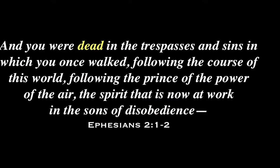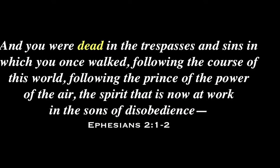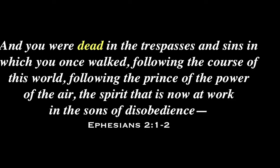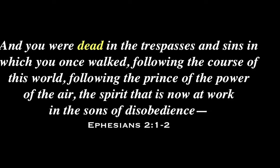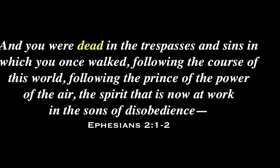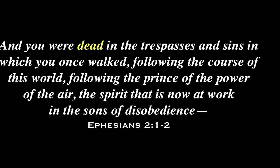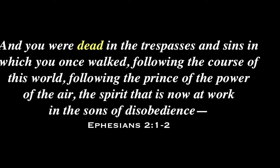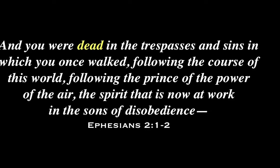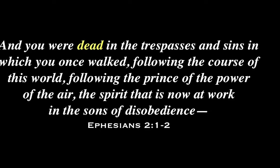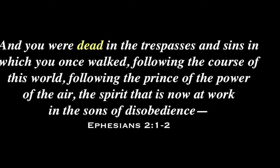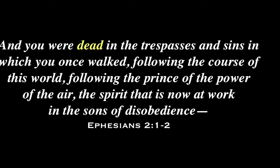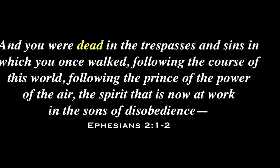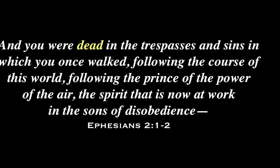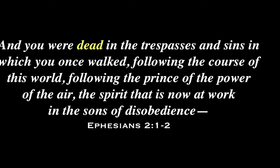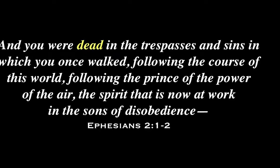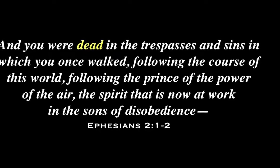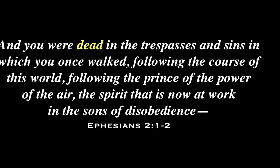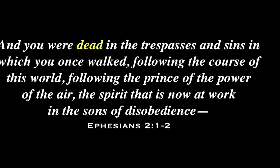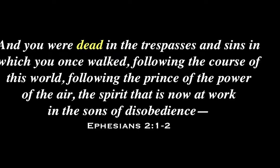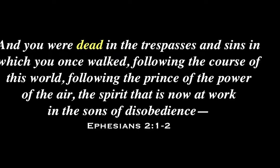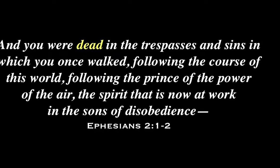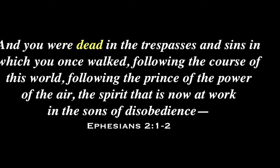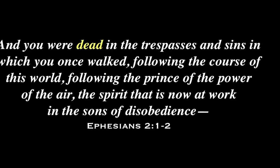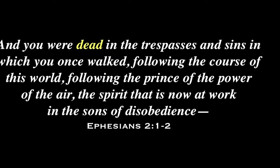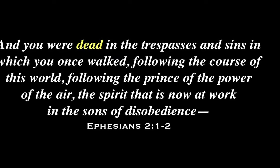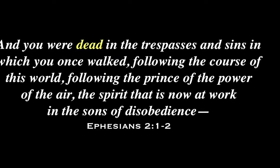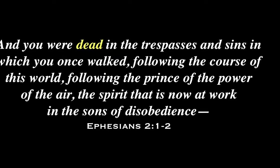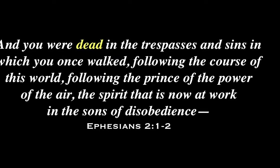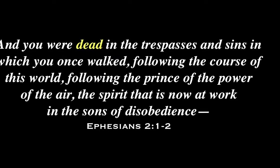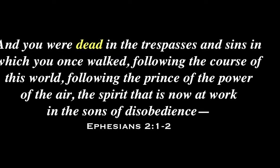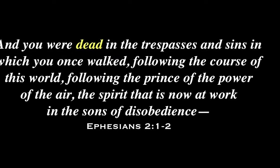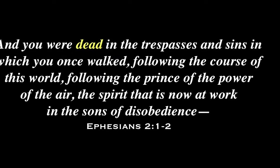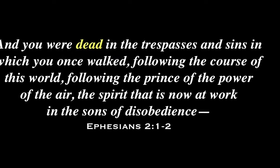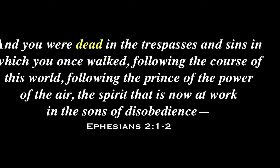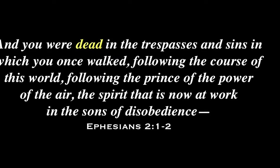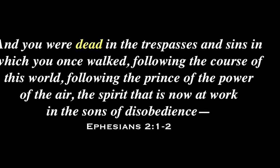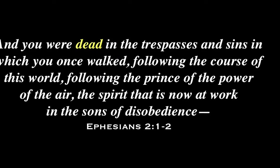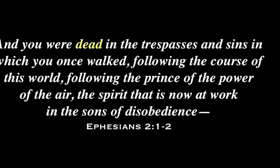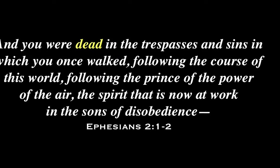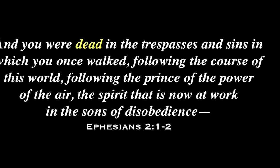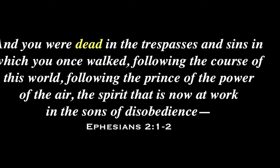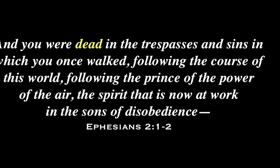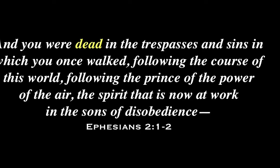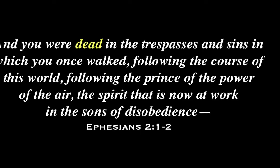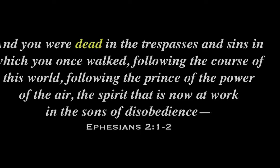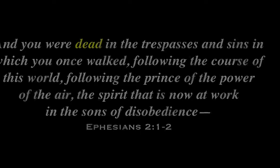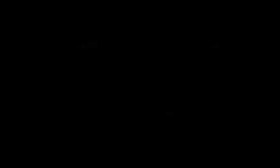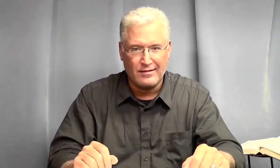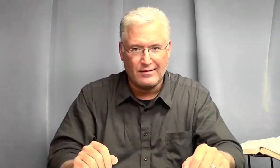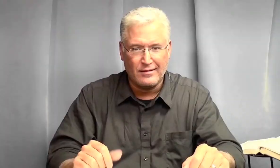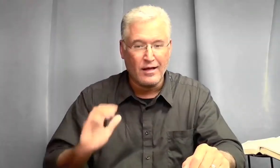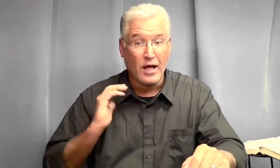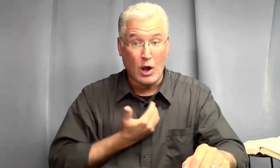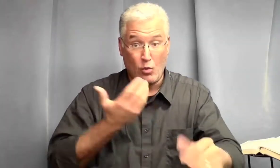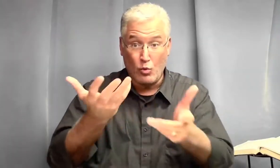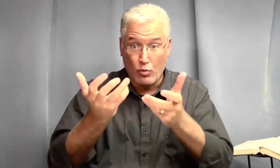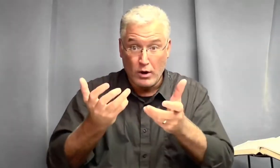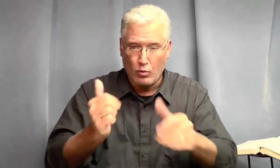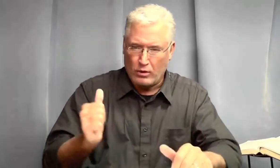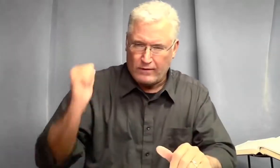this world, following the prince of the power of the air, the spirit that is now at work in the sons of disobedience. Our